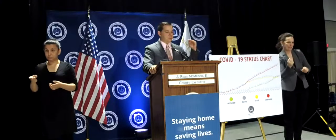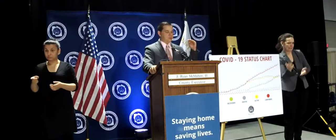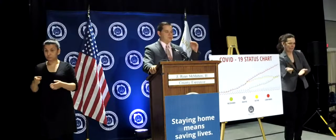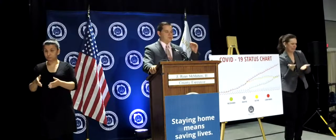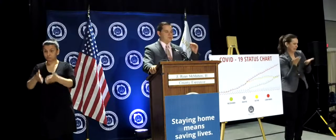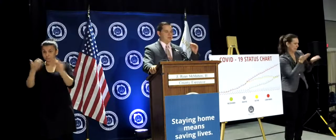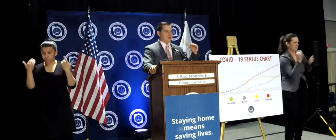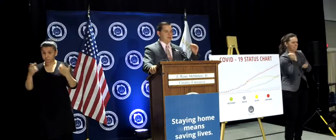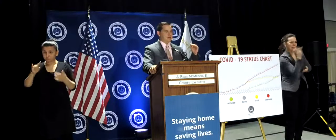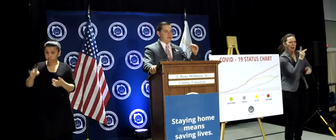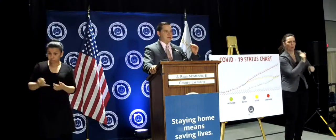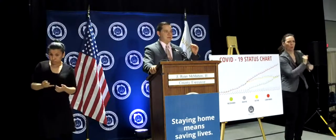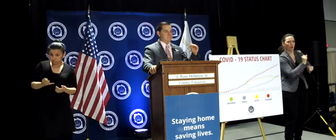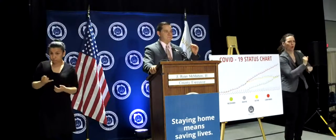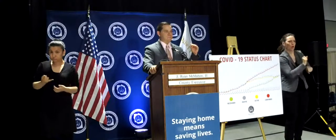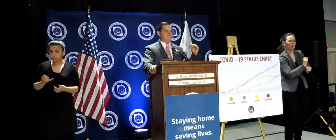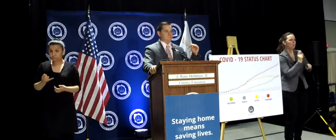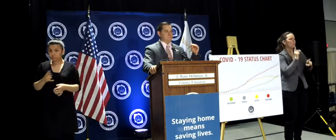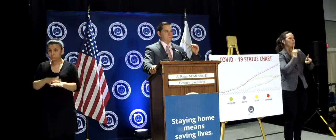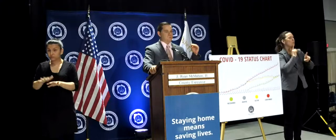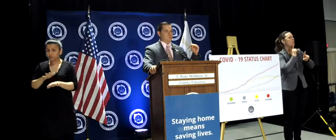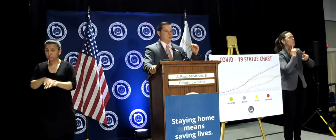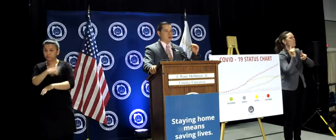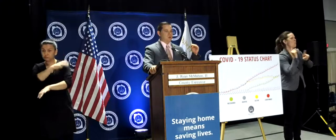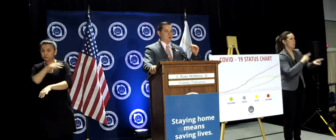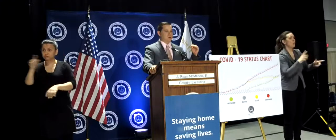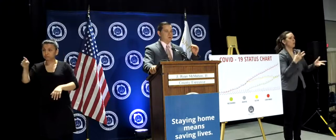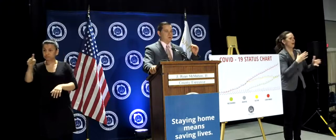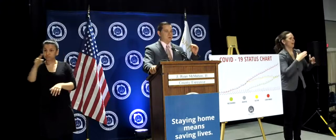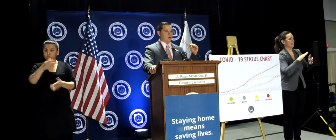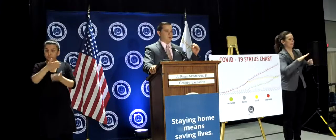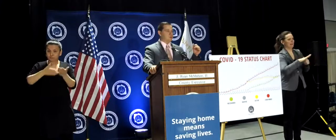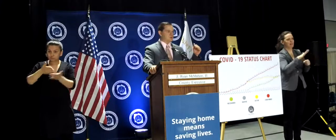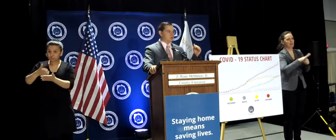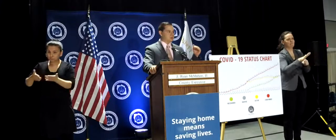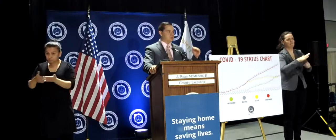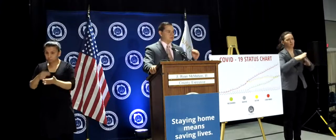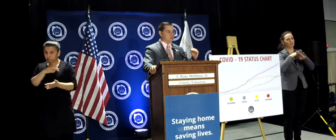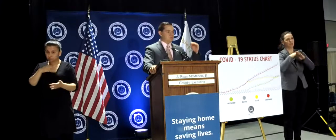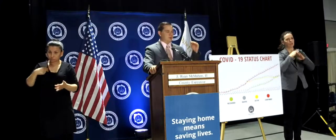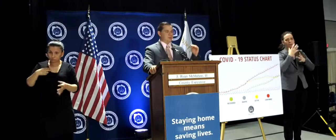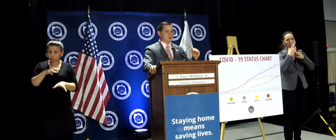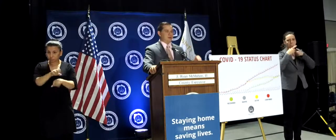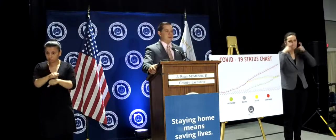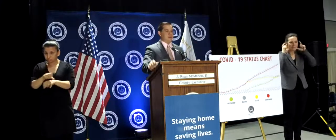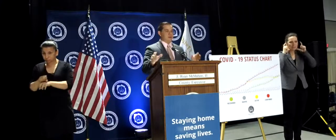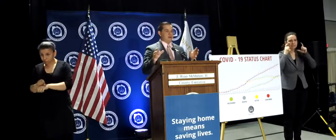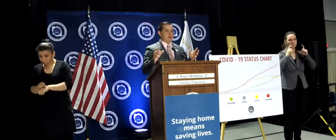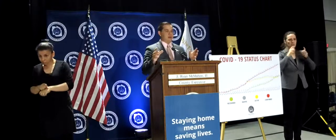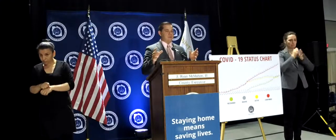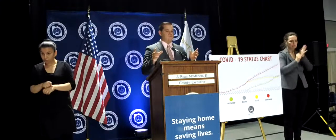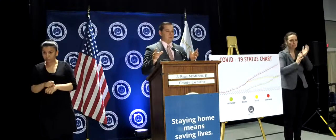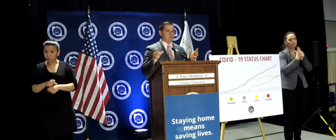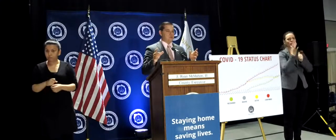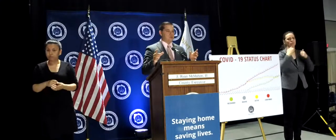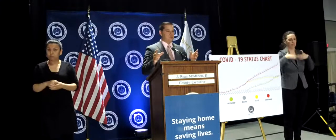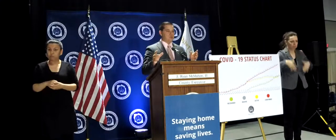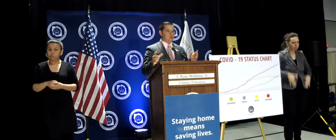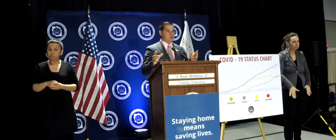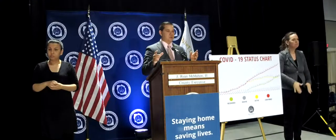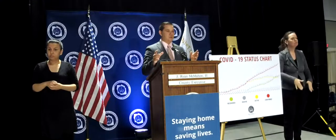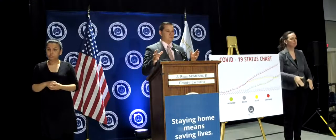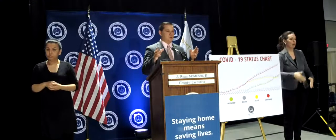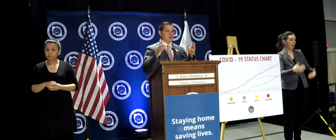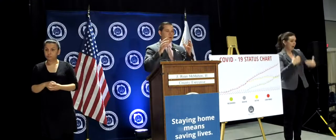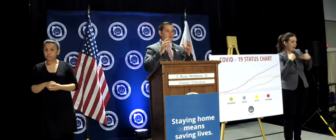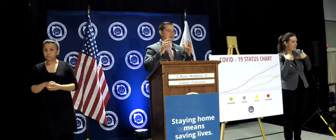your businesses that can work in social distance at the same time come in again, and then you're in a situation